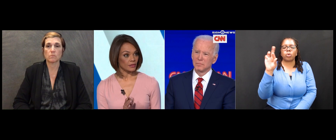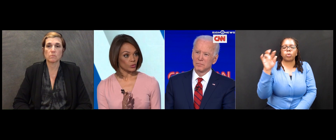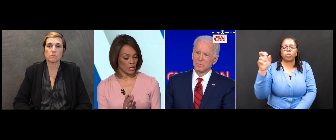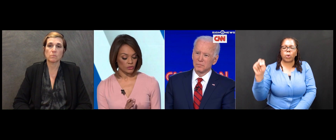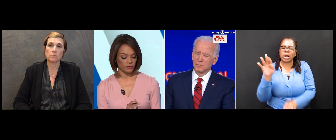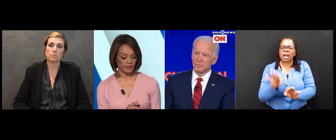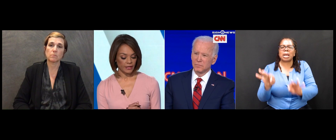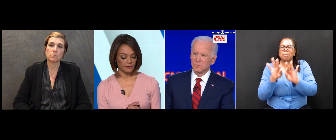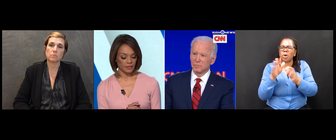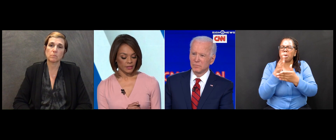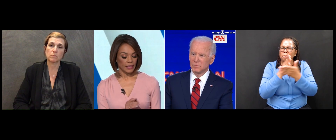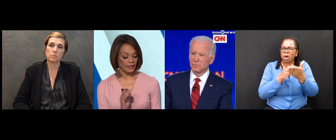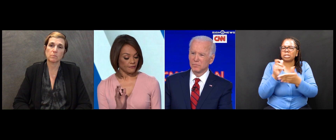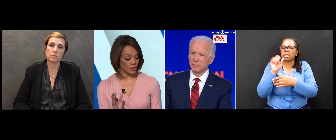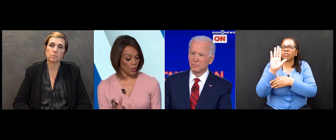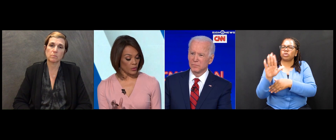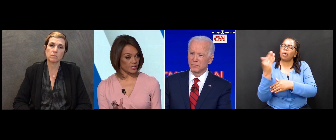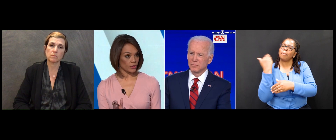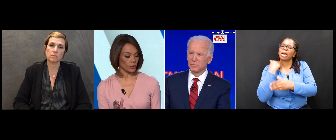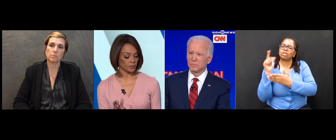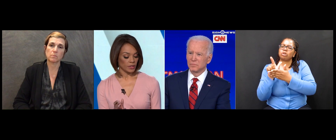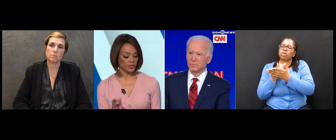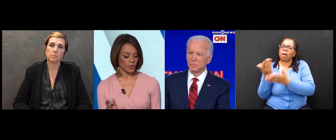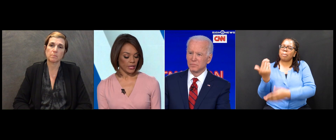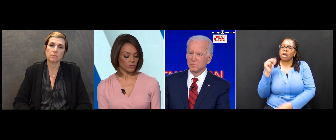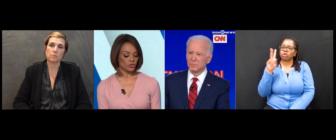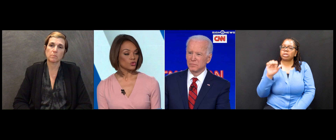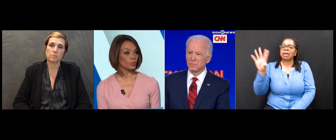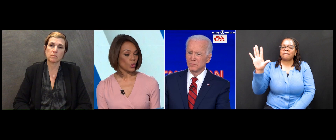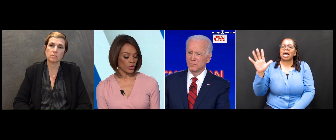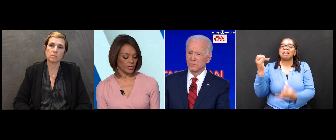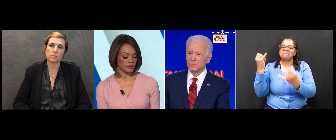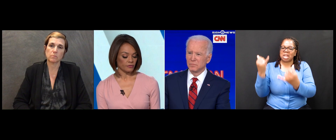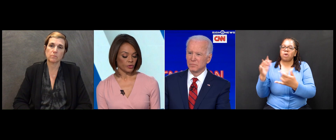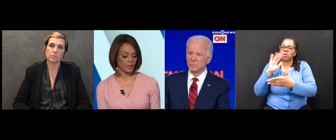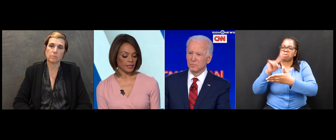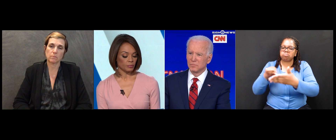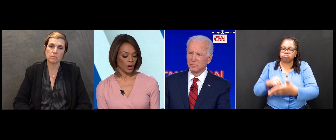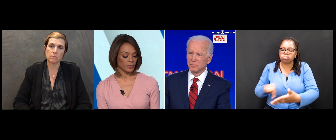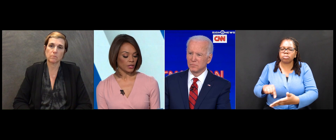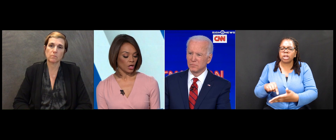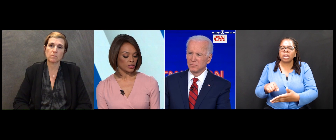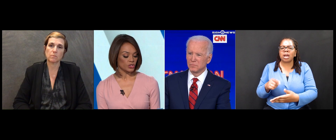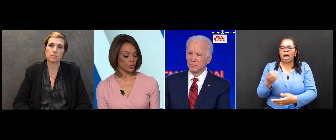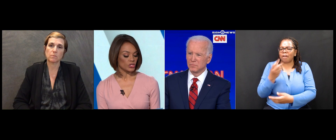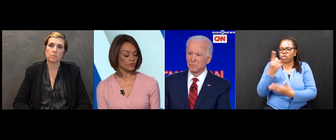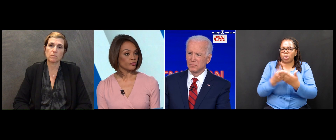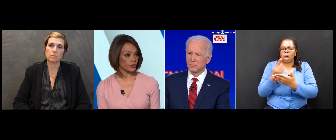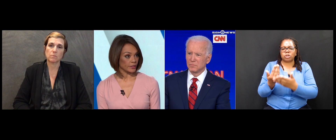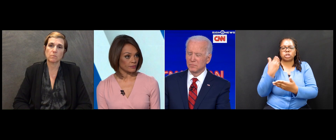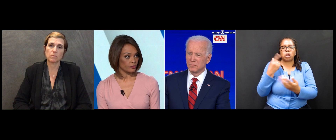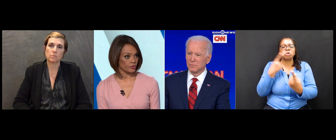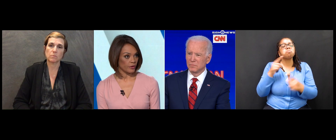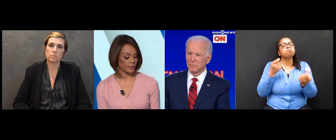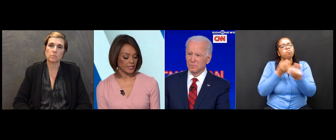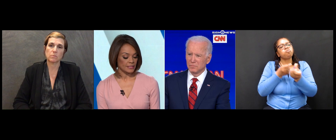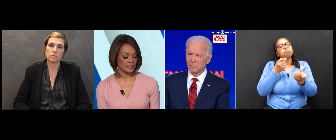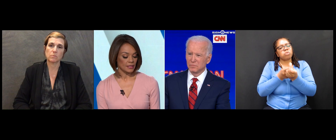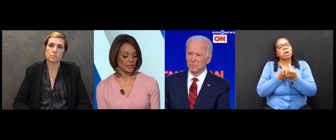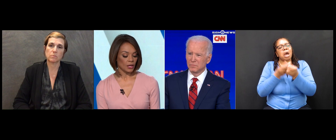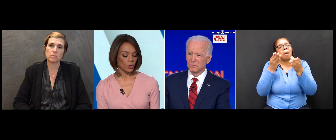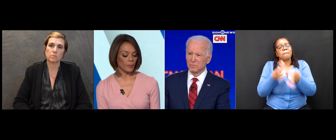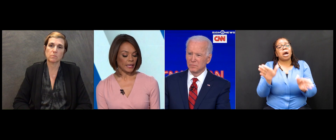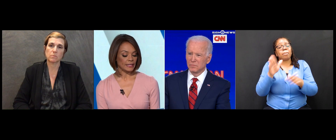pass in 2005. A few hours ago, you announced support for making public college tuition free for